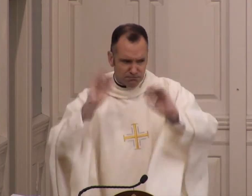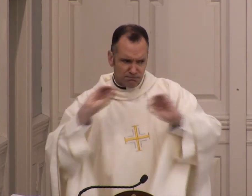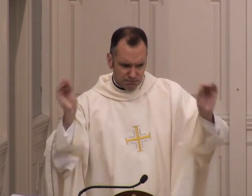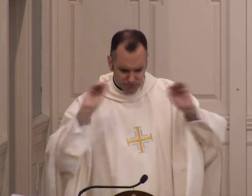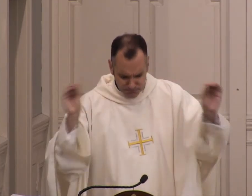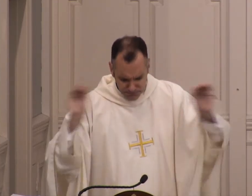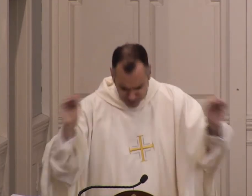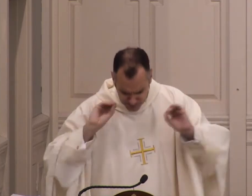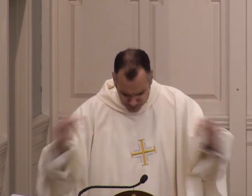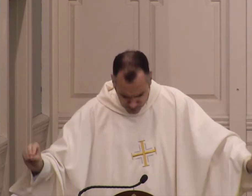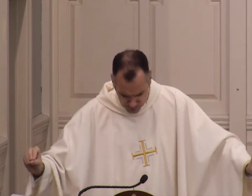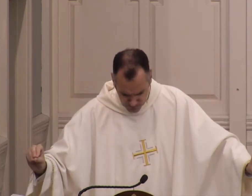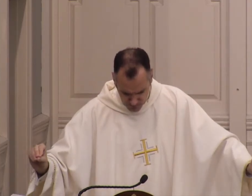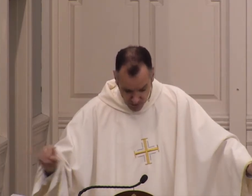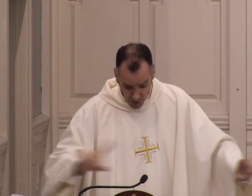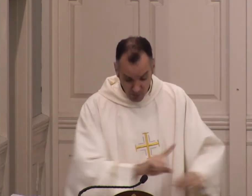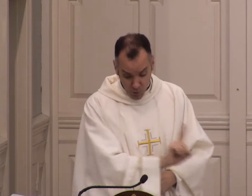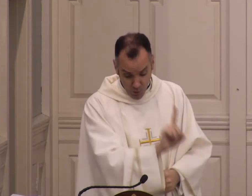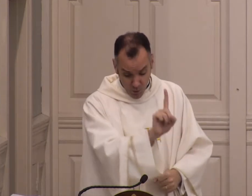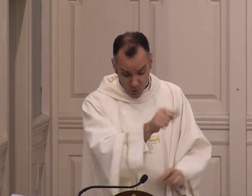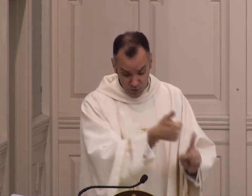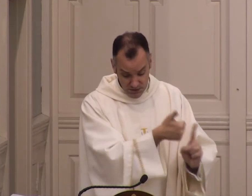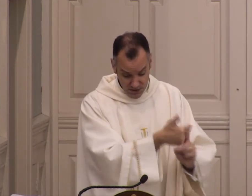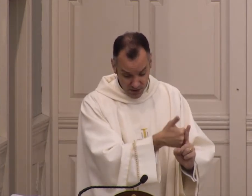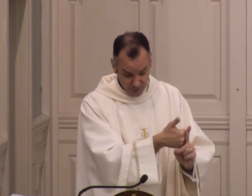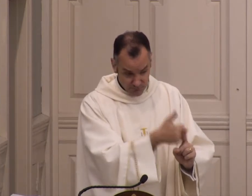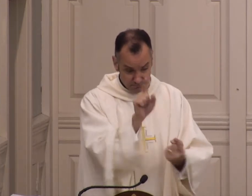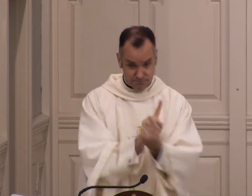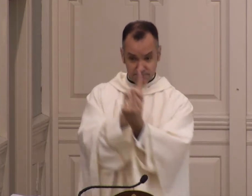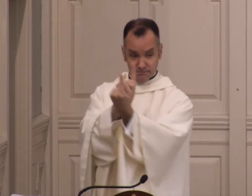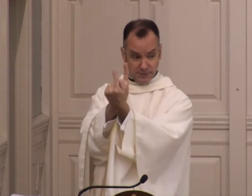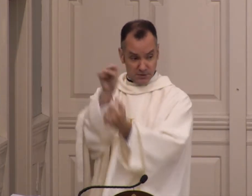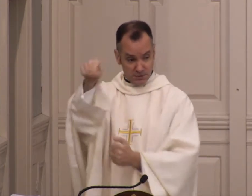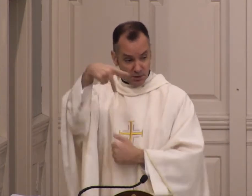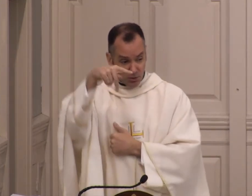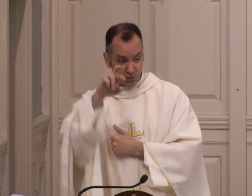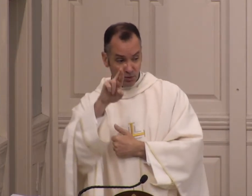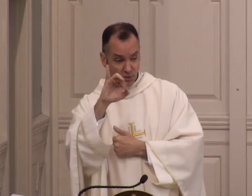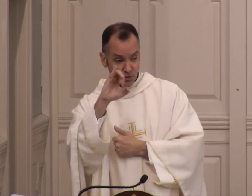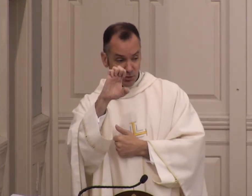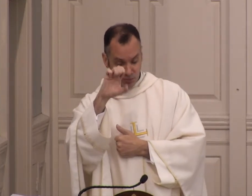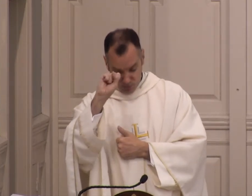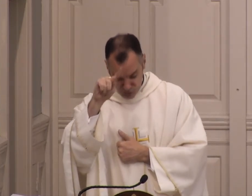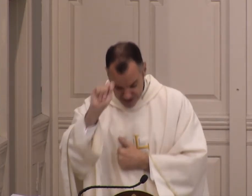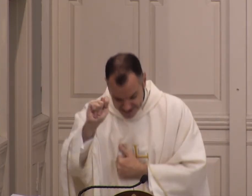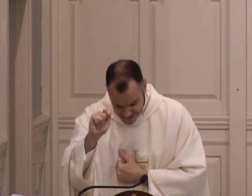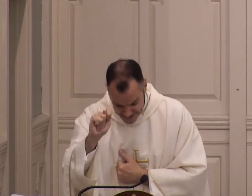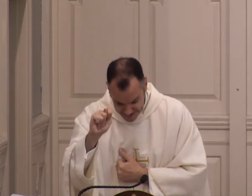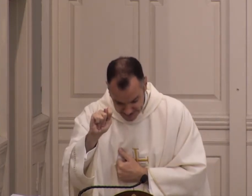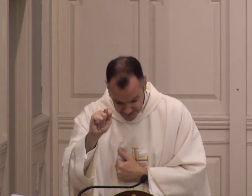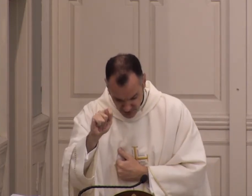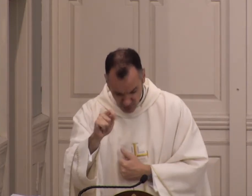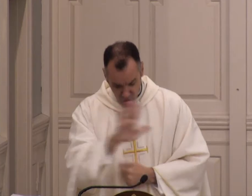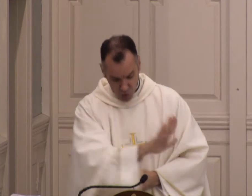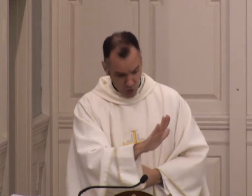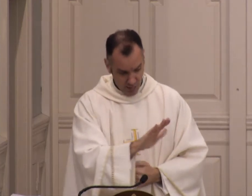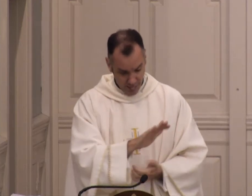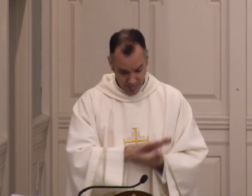Then he said to him, "See that you tell no one anything, but go, show yourself to the